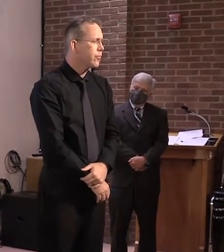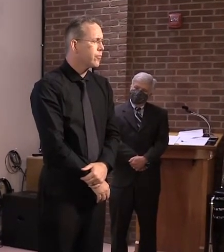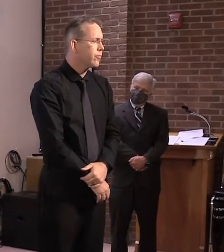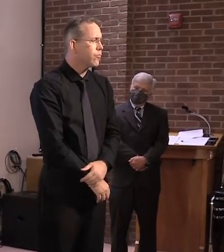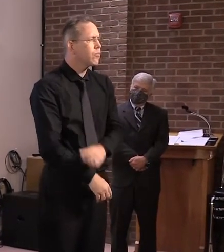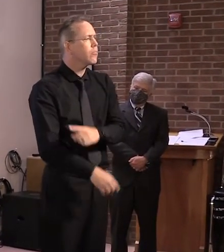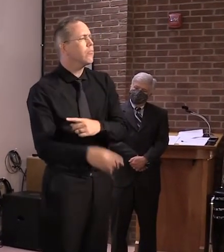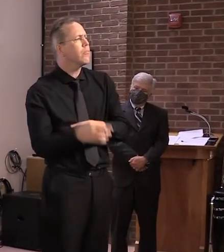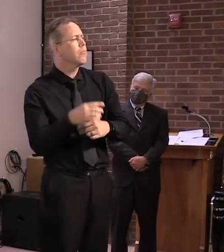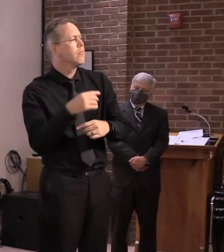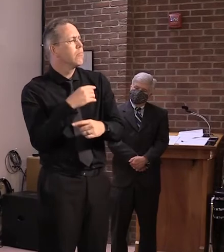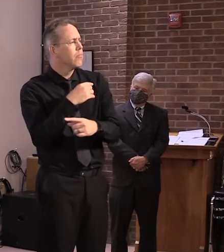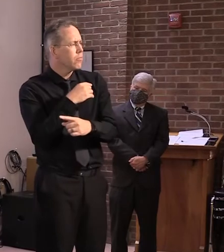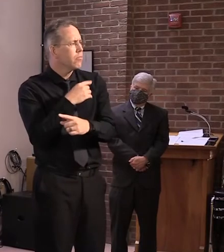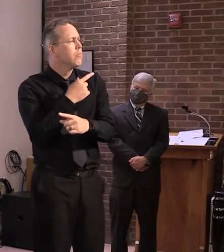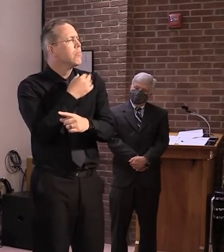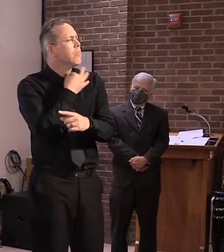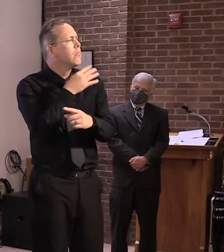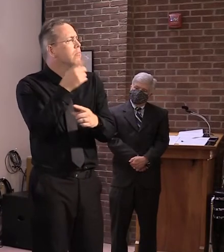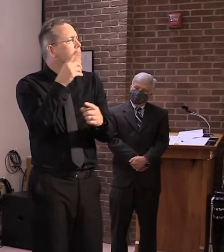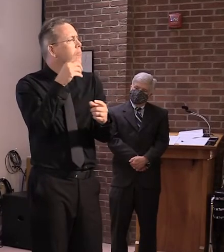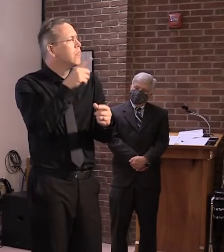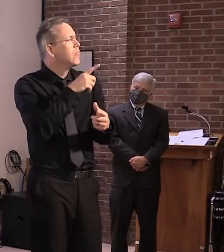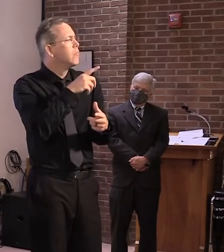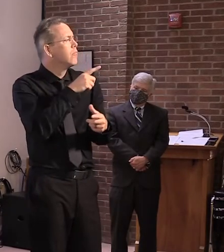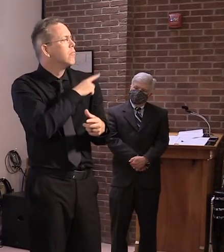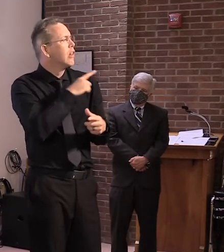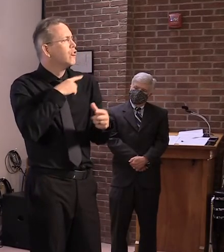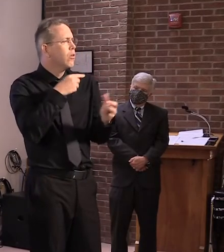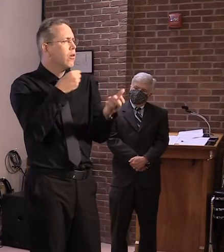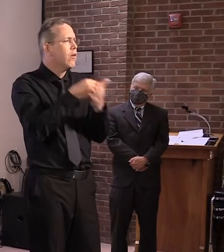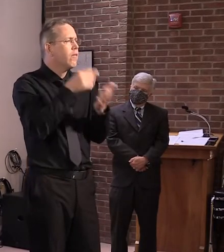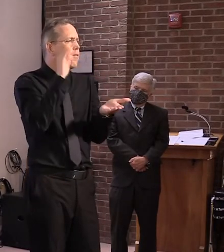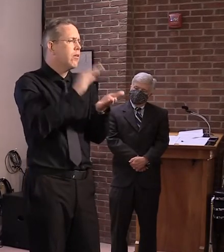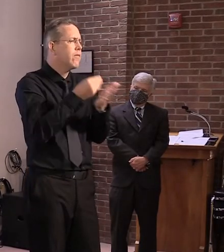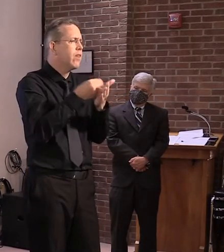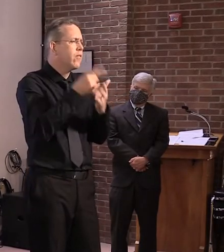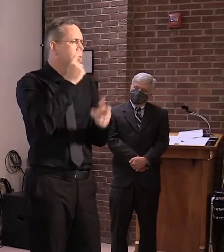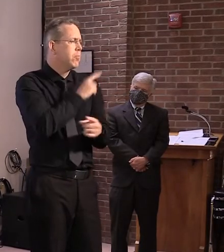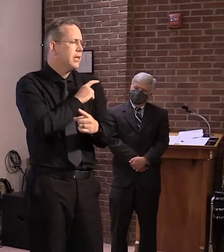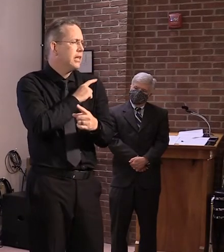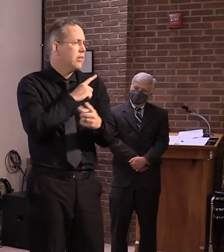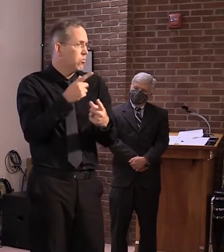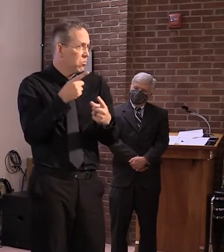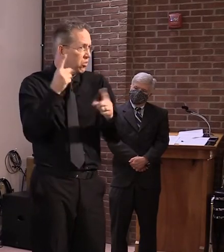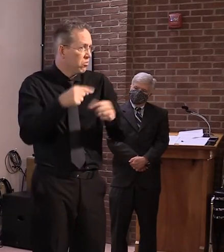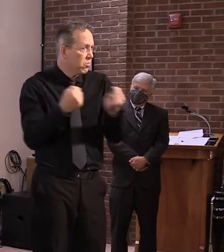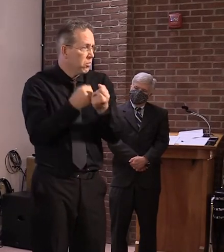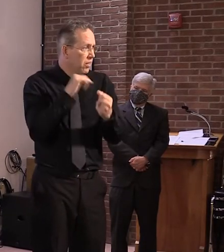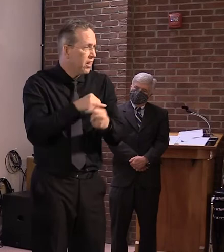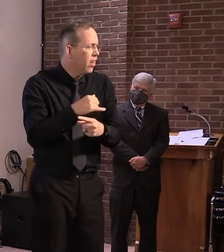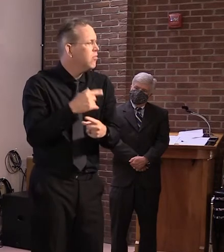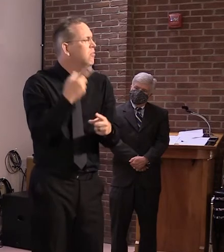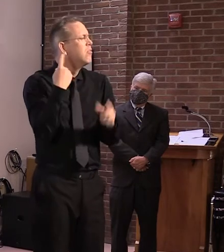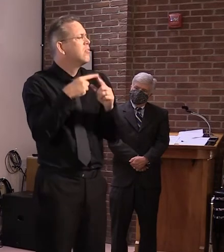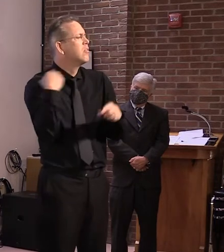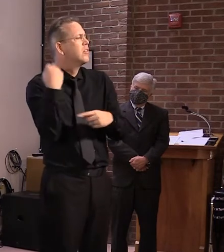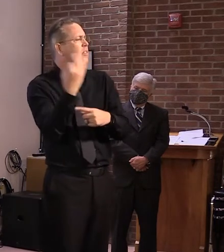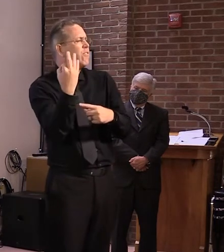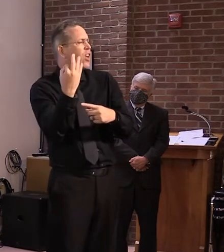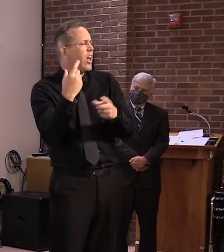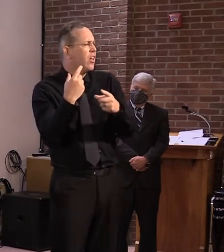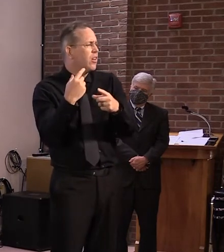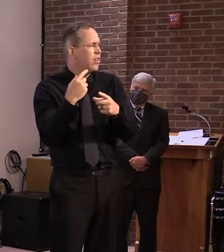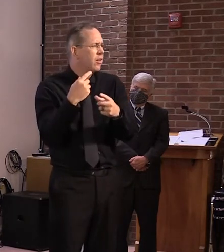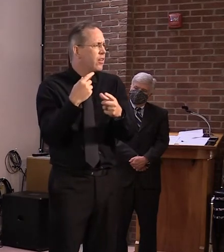your office who had changed the AOT's graffiti policy? Well, two things.